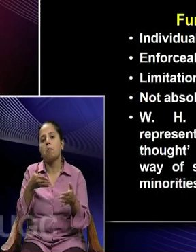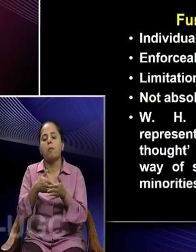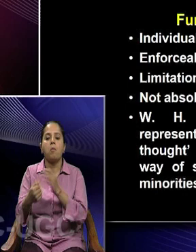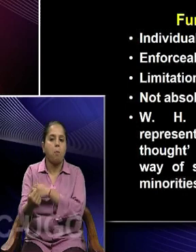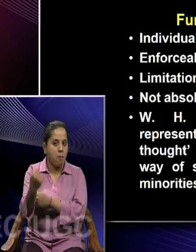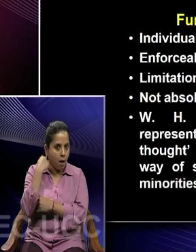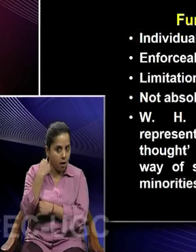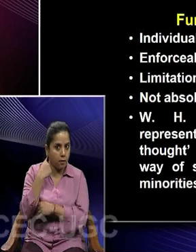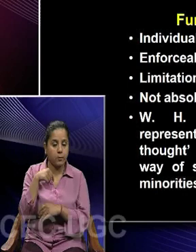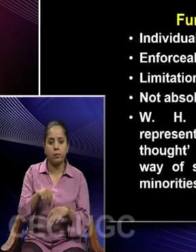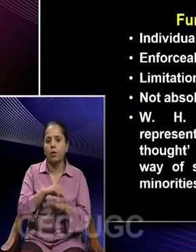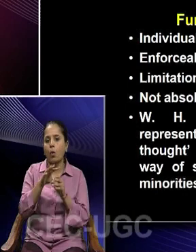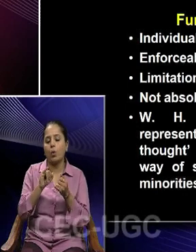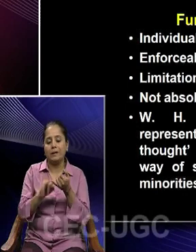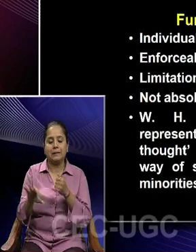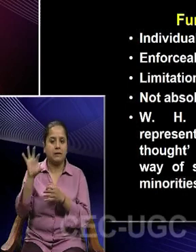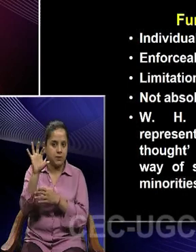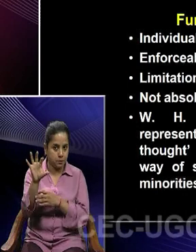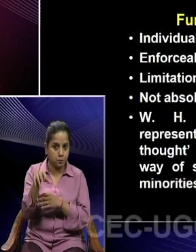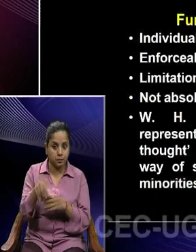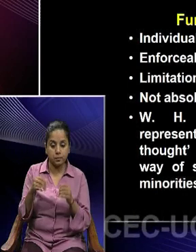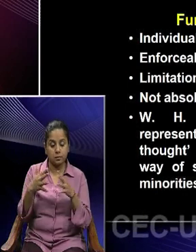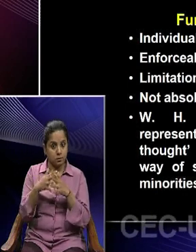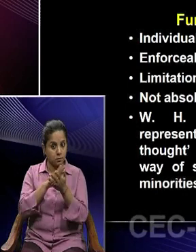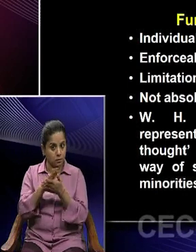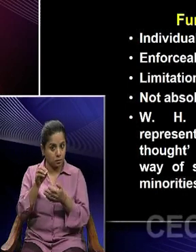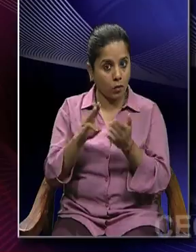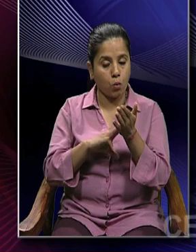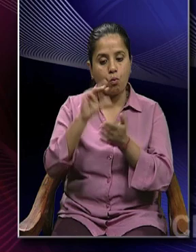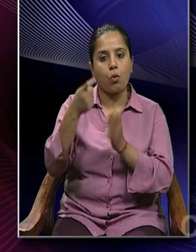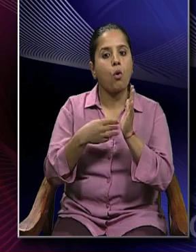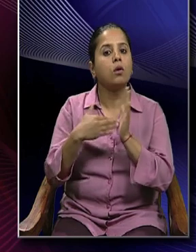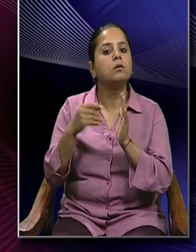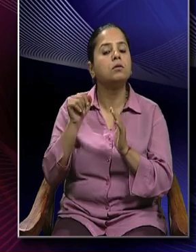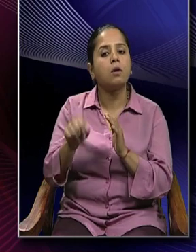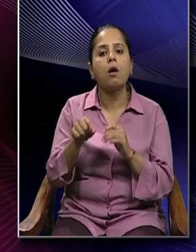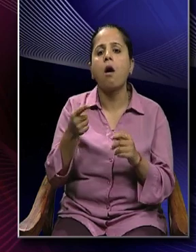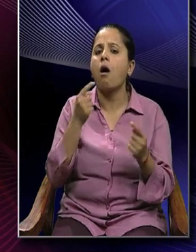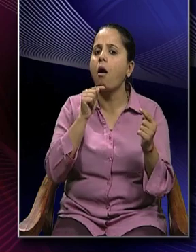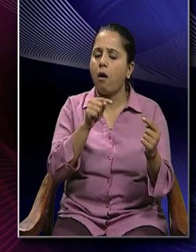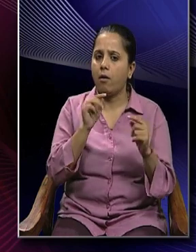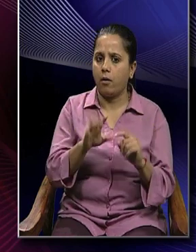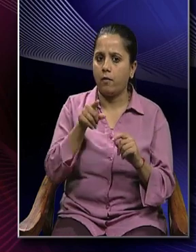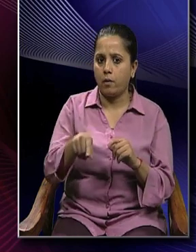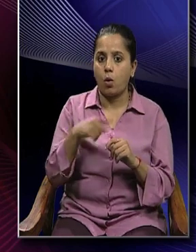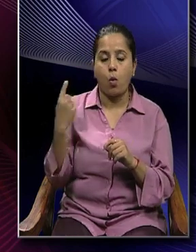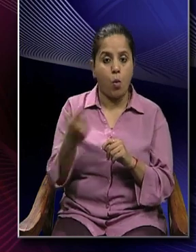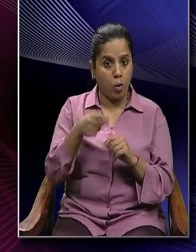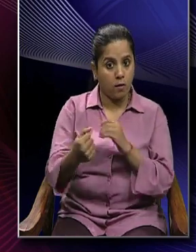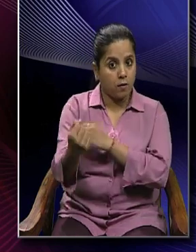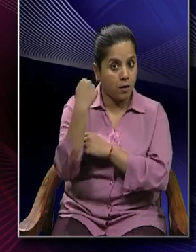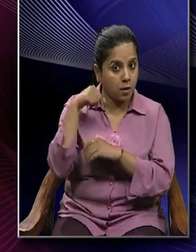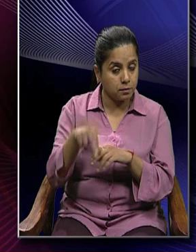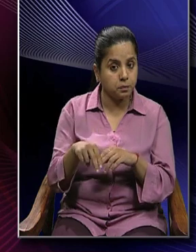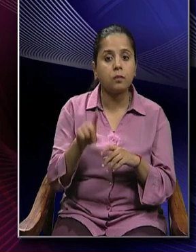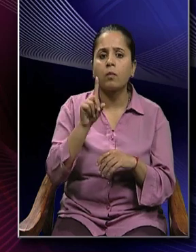power of the state. And W.H. Morris Jones, he has argued that not only the fundamental rights